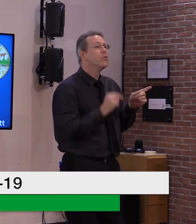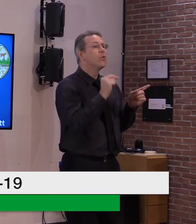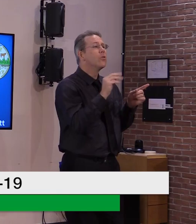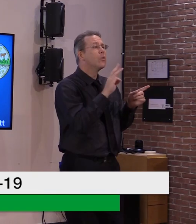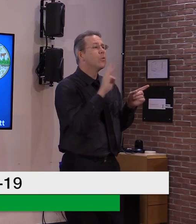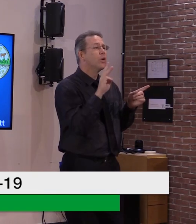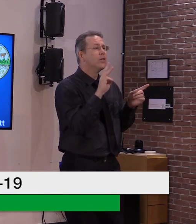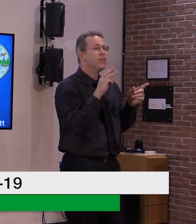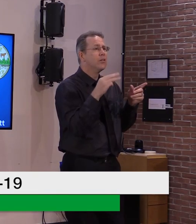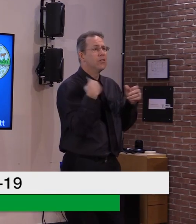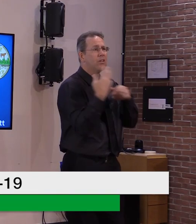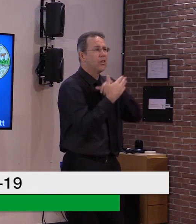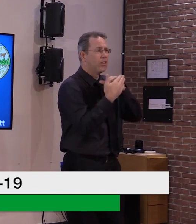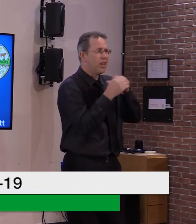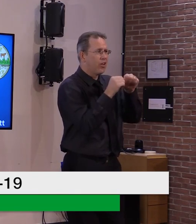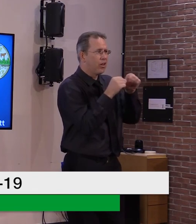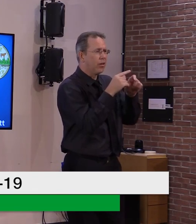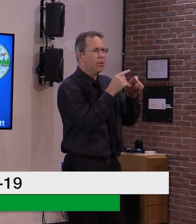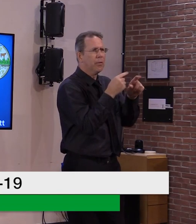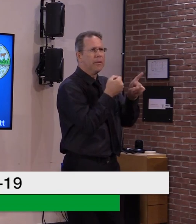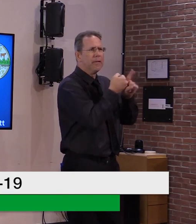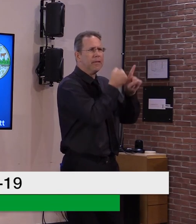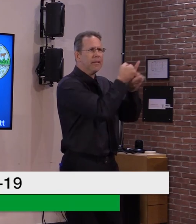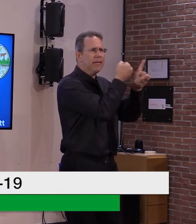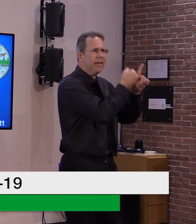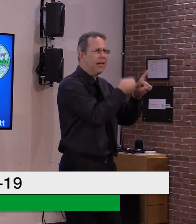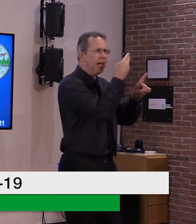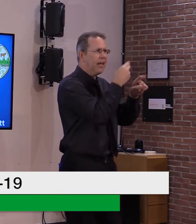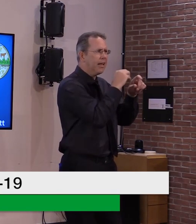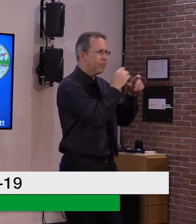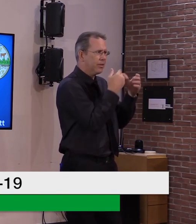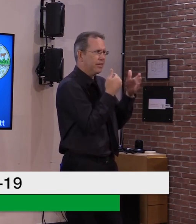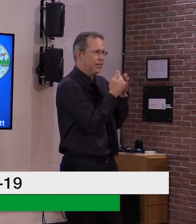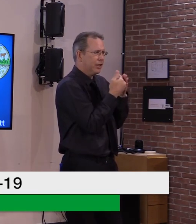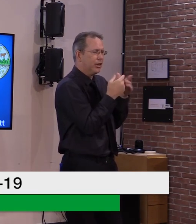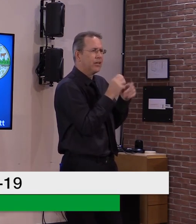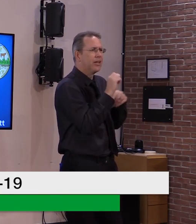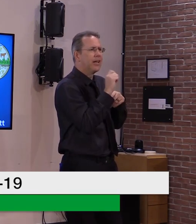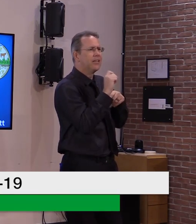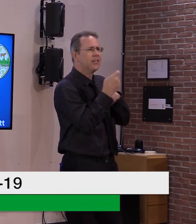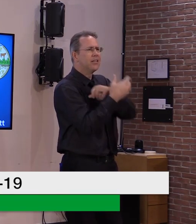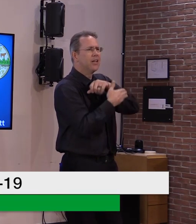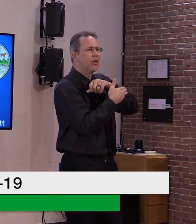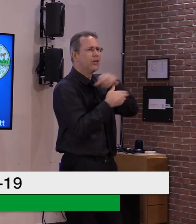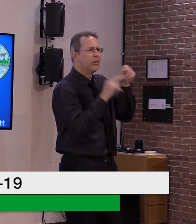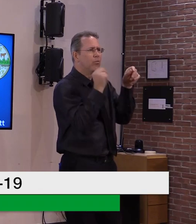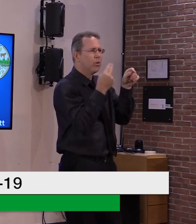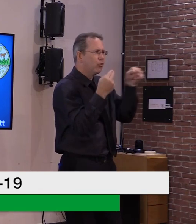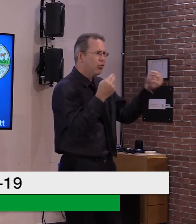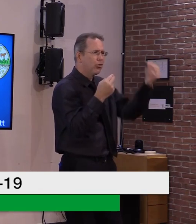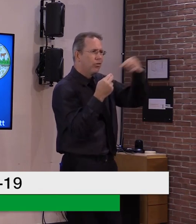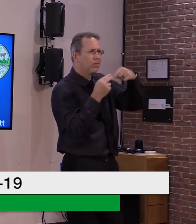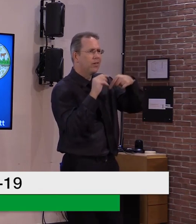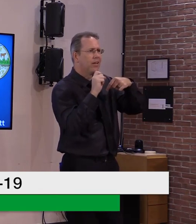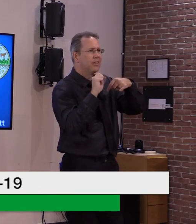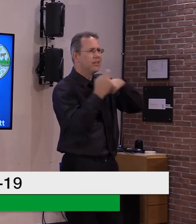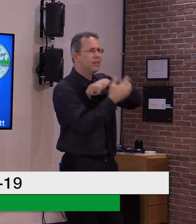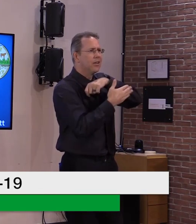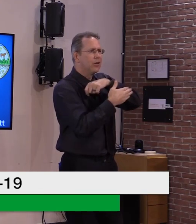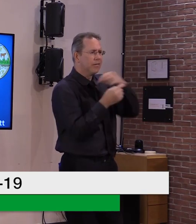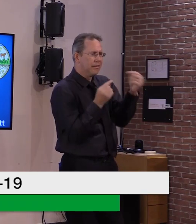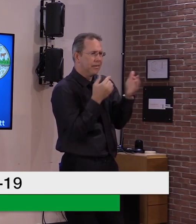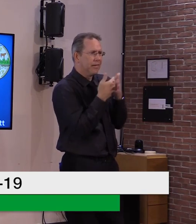in that part of new hampshire as well so i can only make some speculation